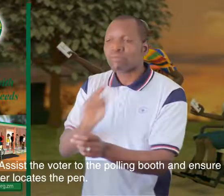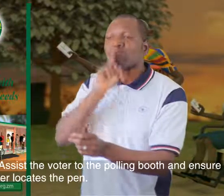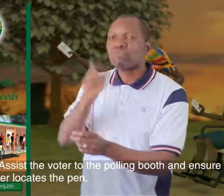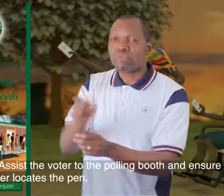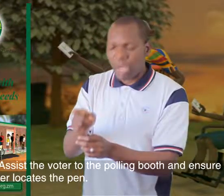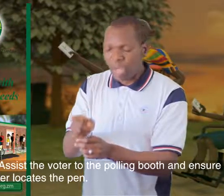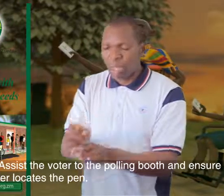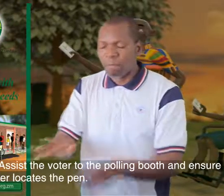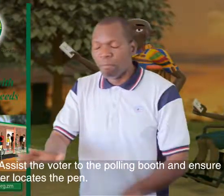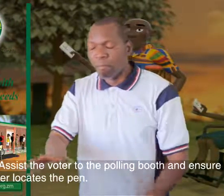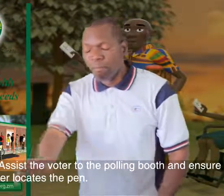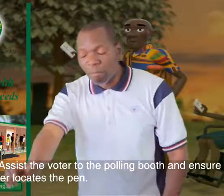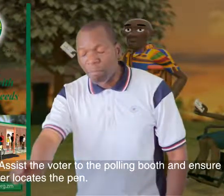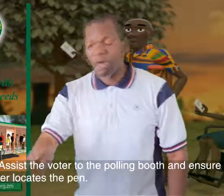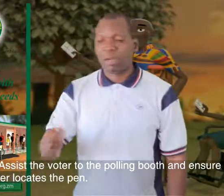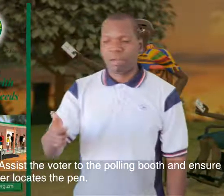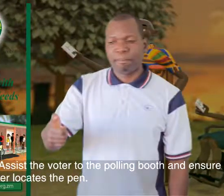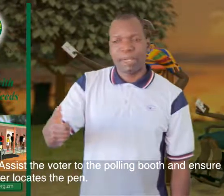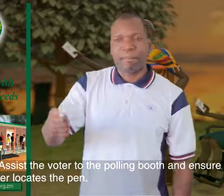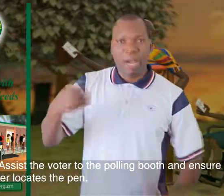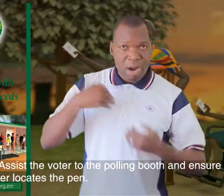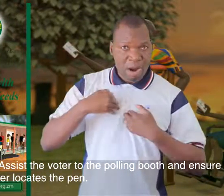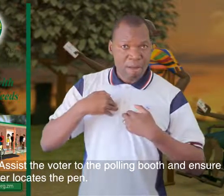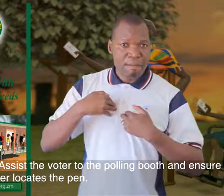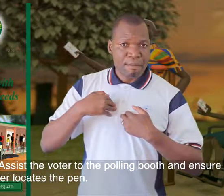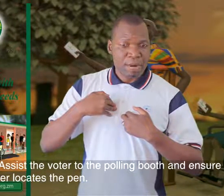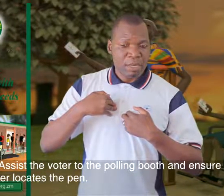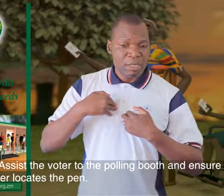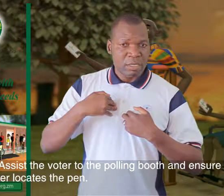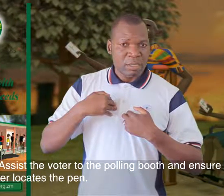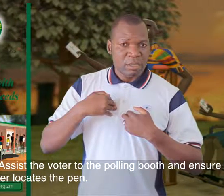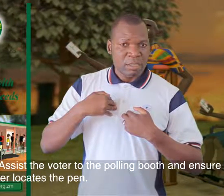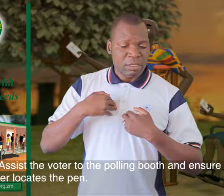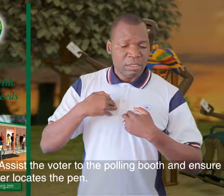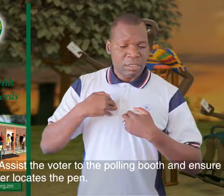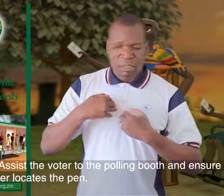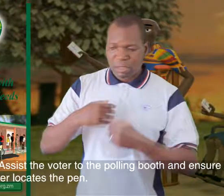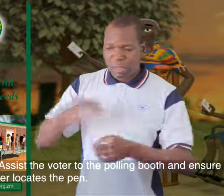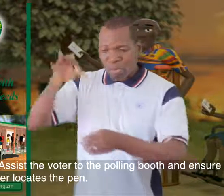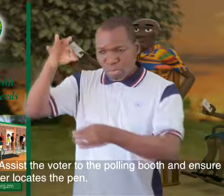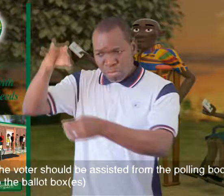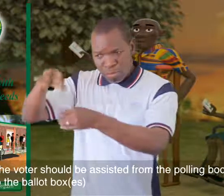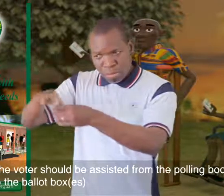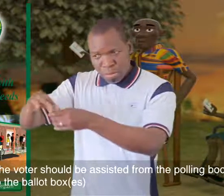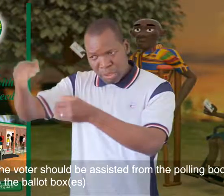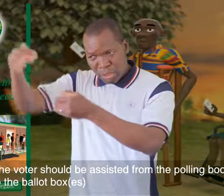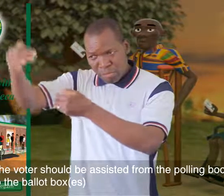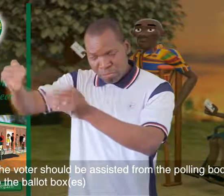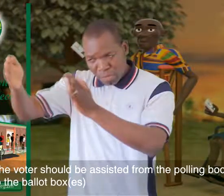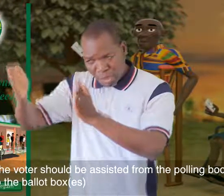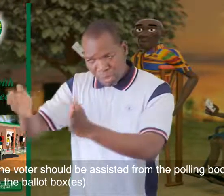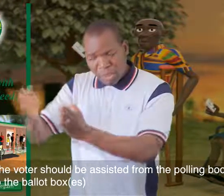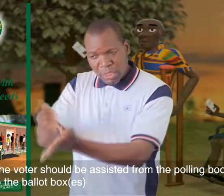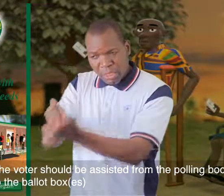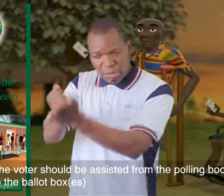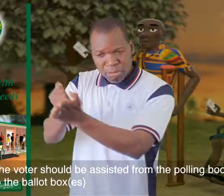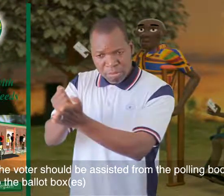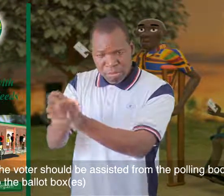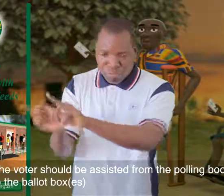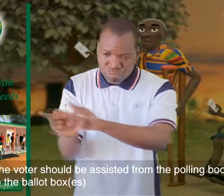voter to the polling booth and ensure the voter locates the pen. The voter should be assisted from the